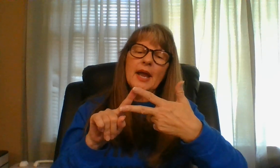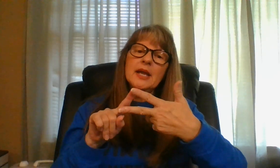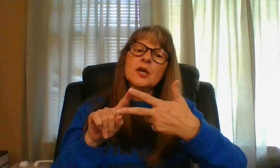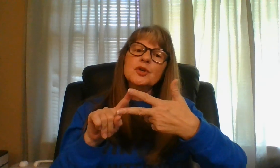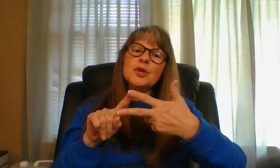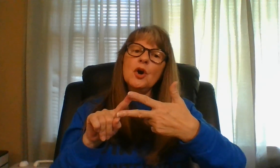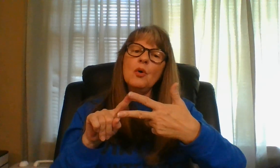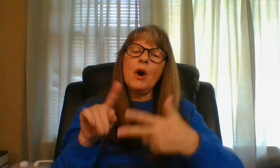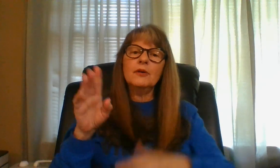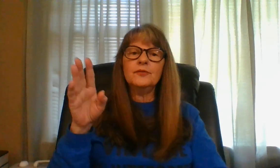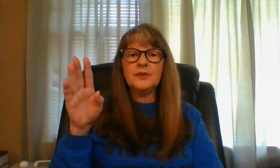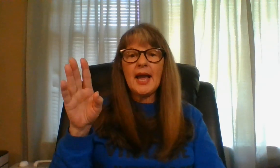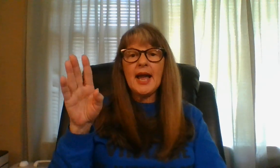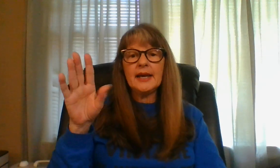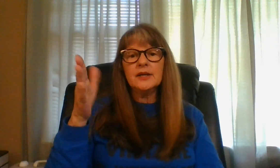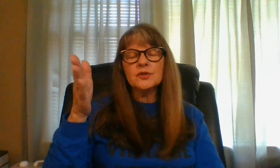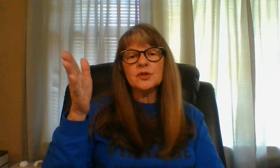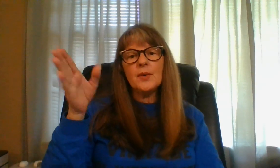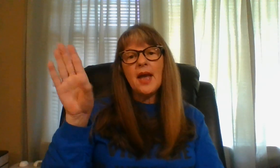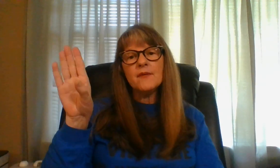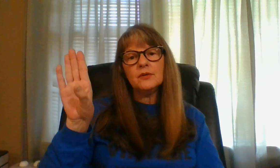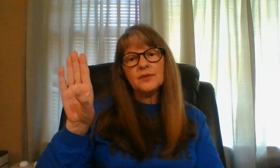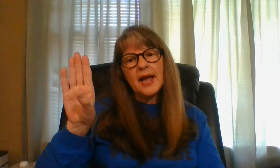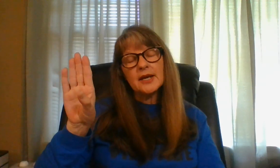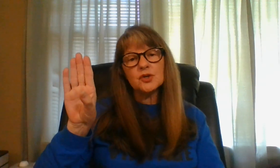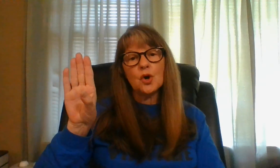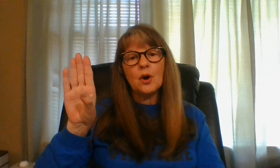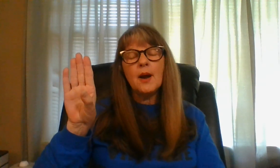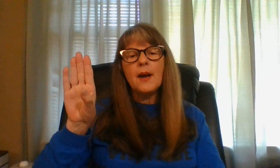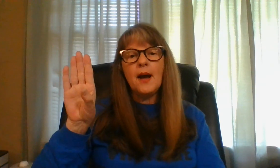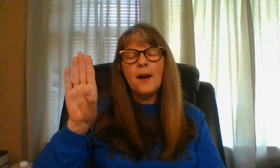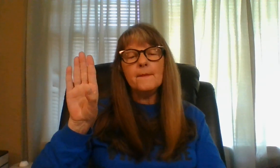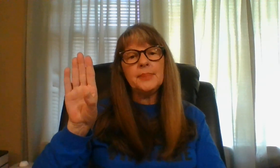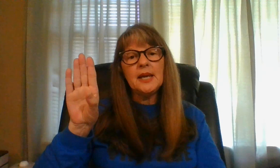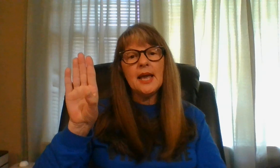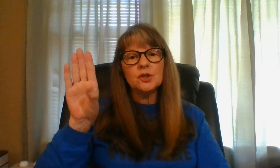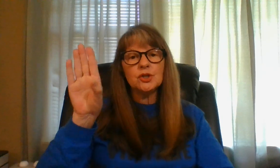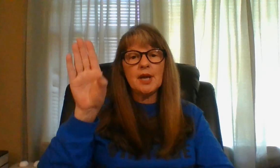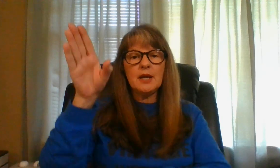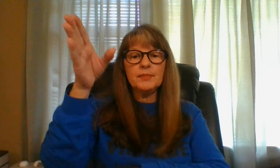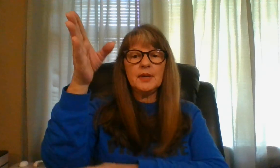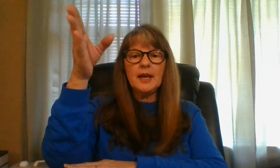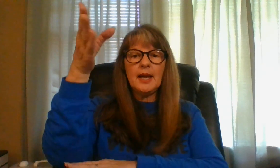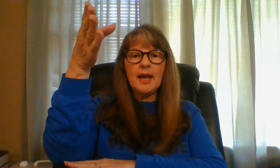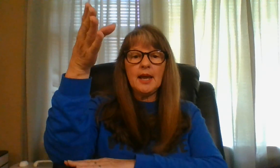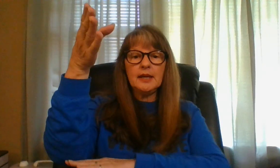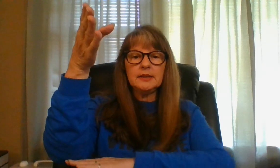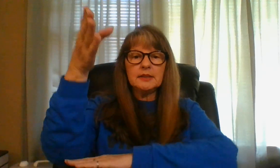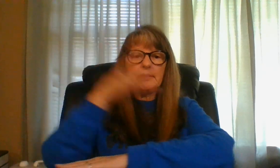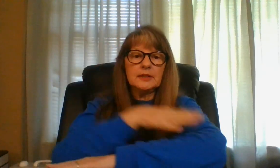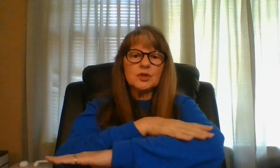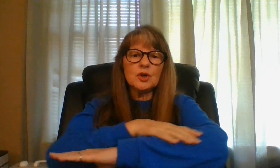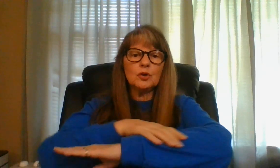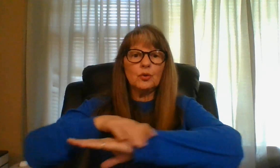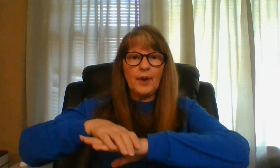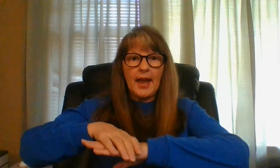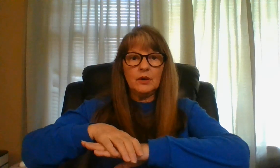Okay, so our flag. So we have our flag as our B hand shape, and this is our